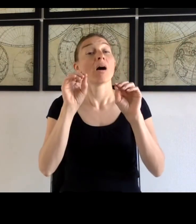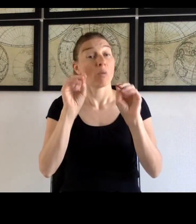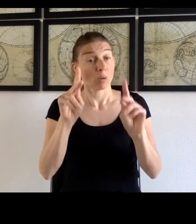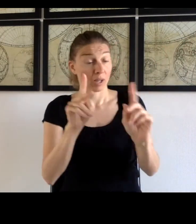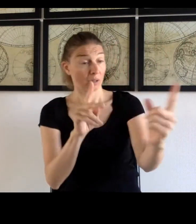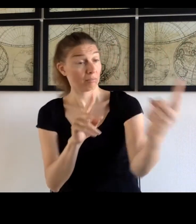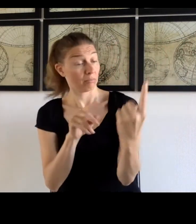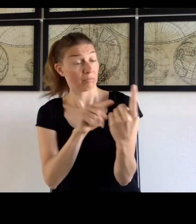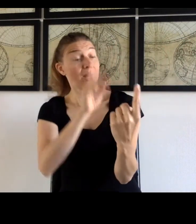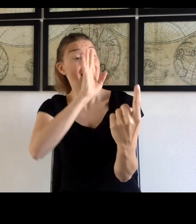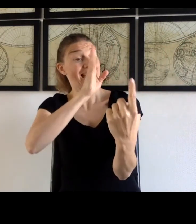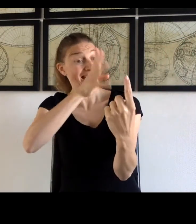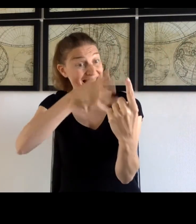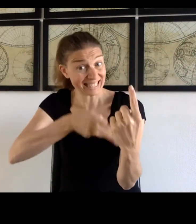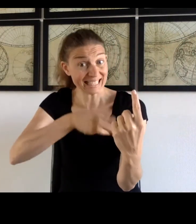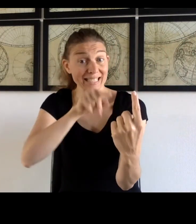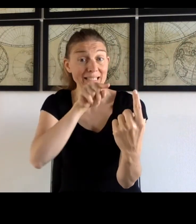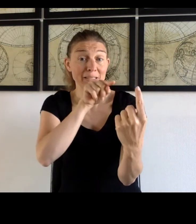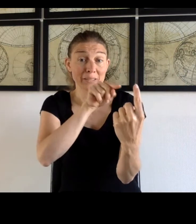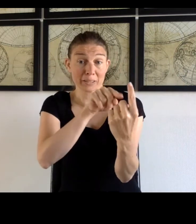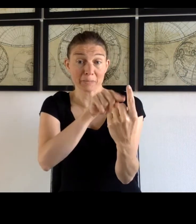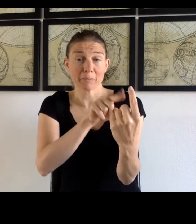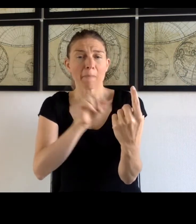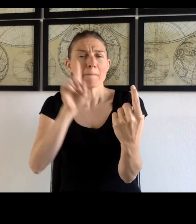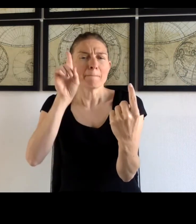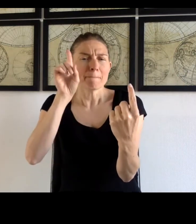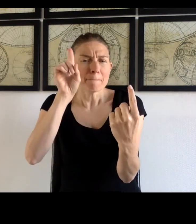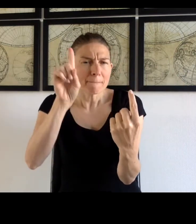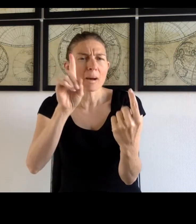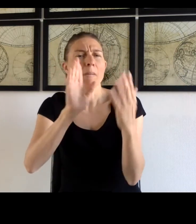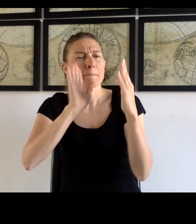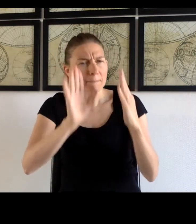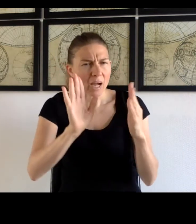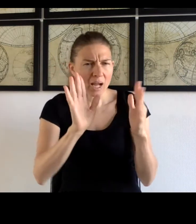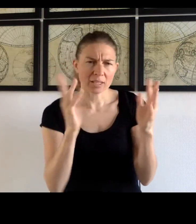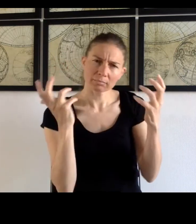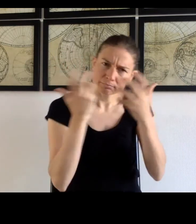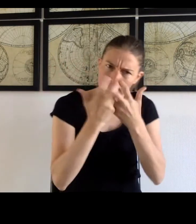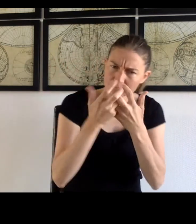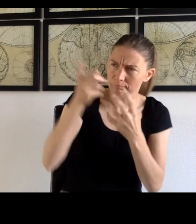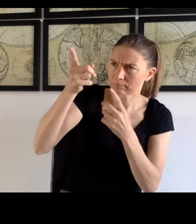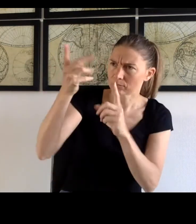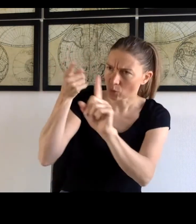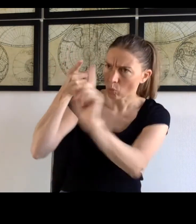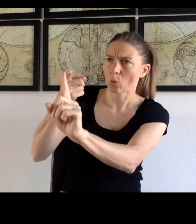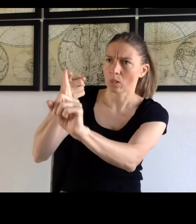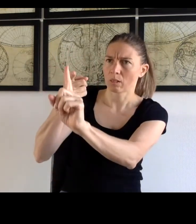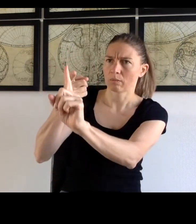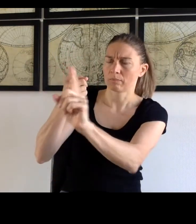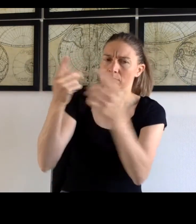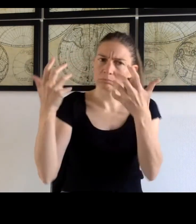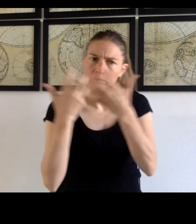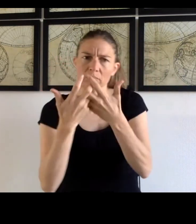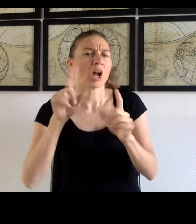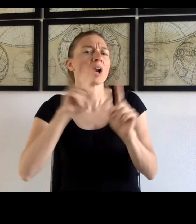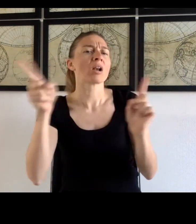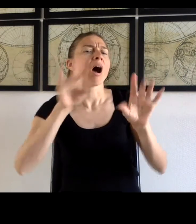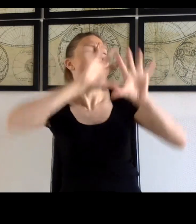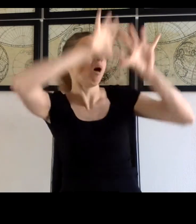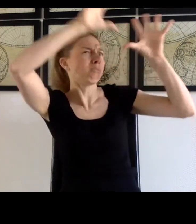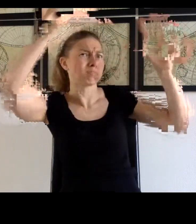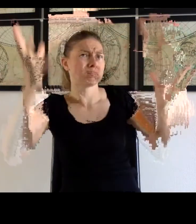whole conditions and challenges and barriers that a person faces and all their support needs, we also need to be mindful that it will not